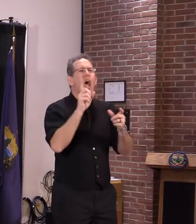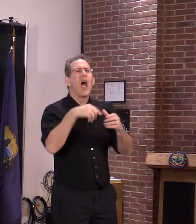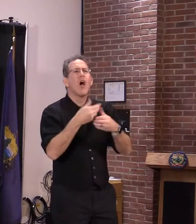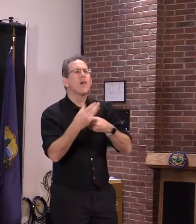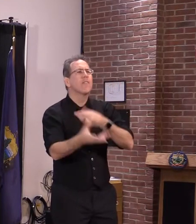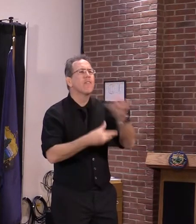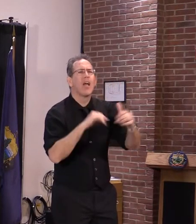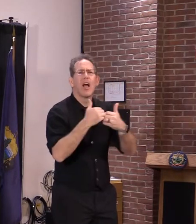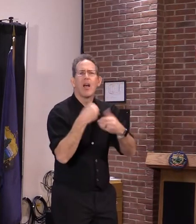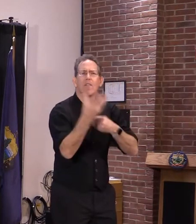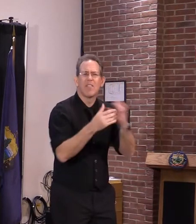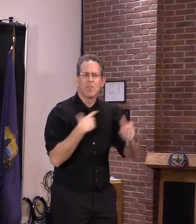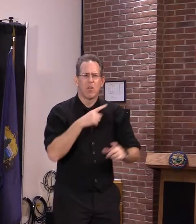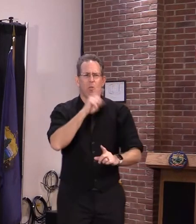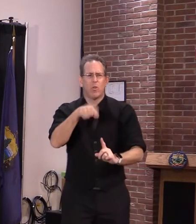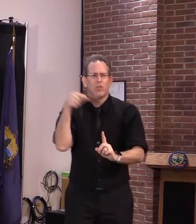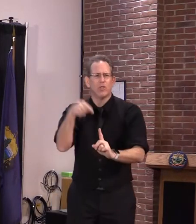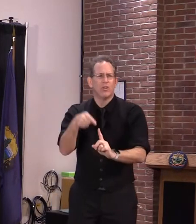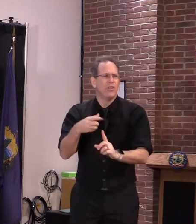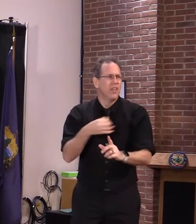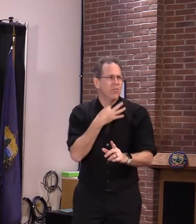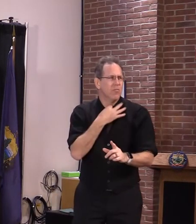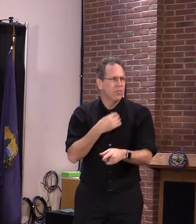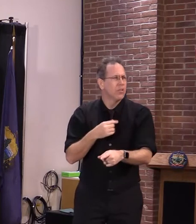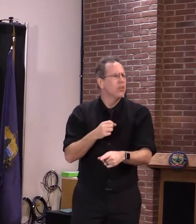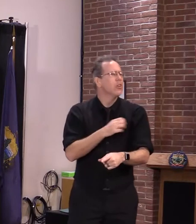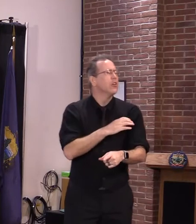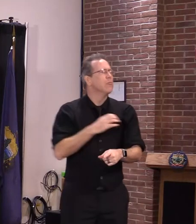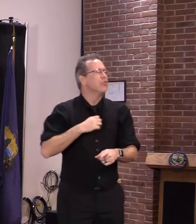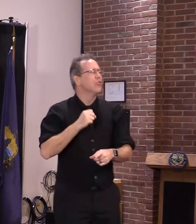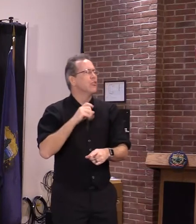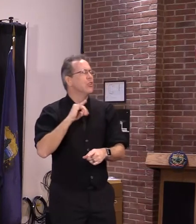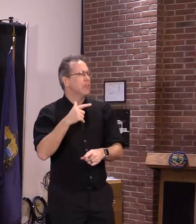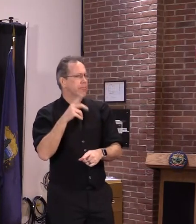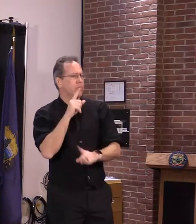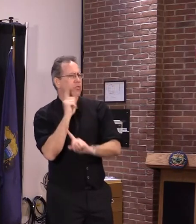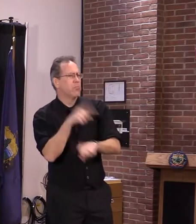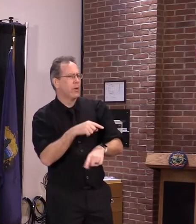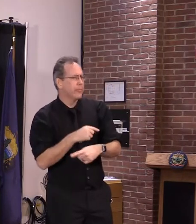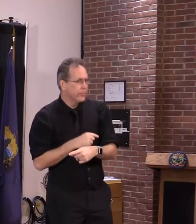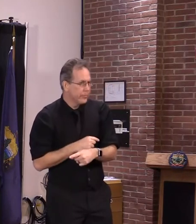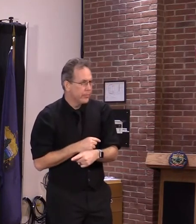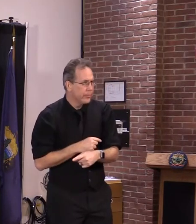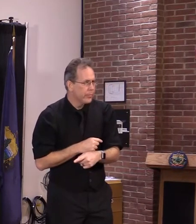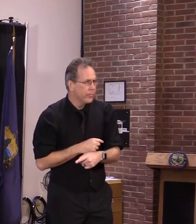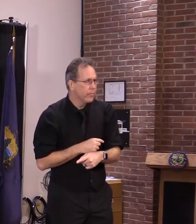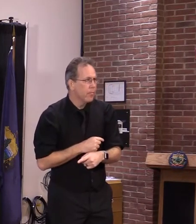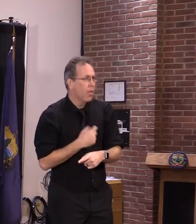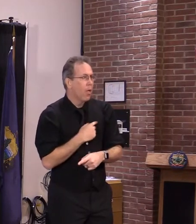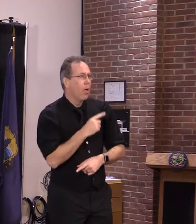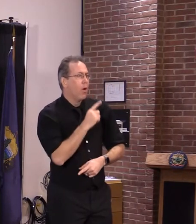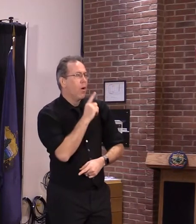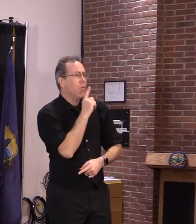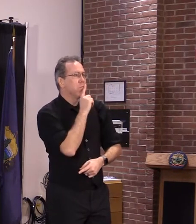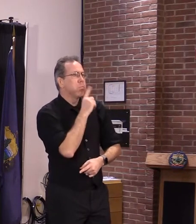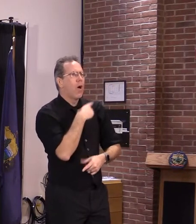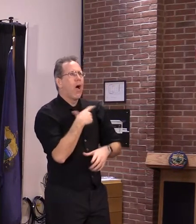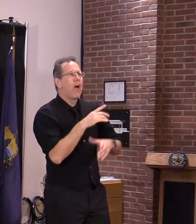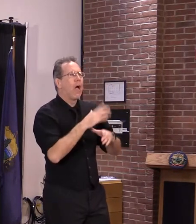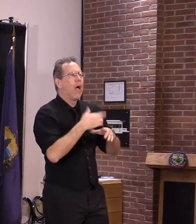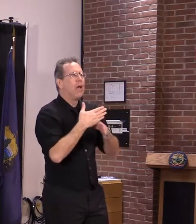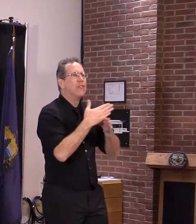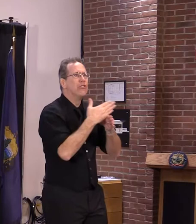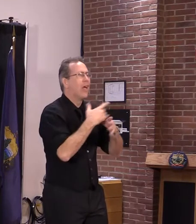Certainly, it's not that that information isn't available, it's that I don't have that information in front of me right now. Bird Emergency Management